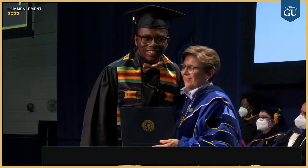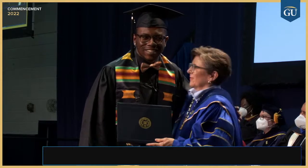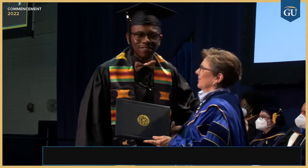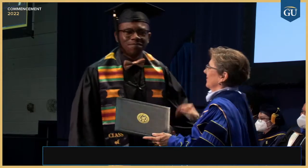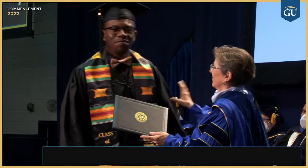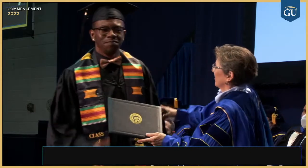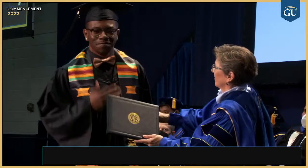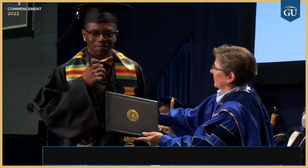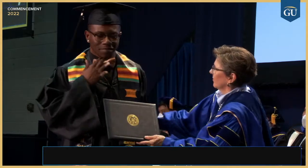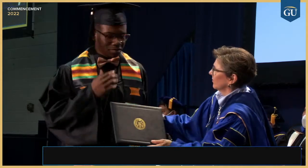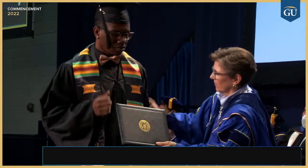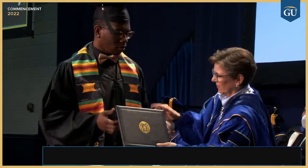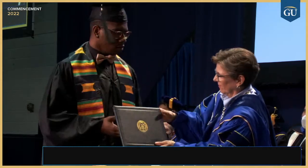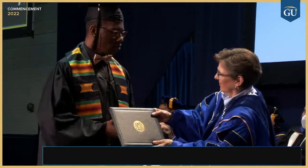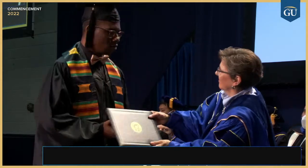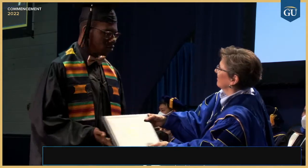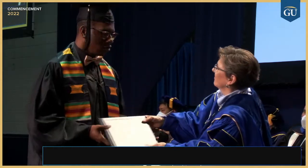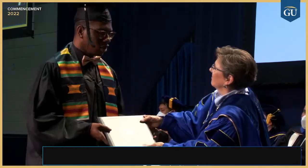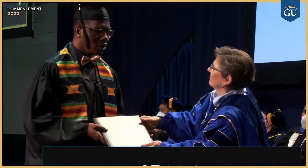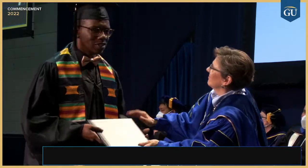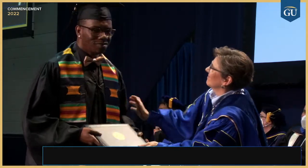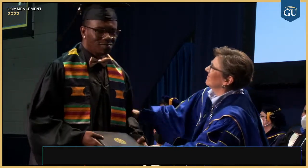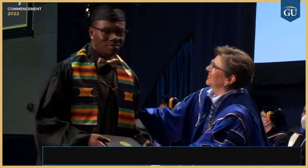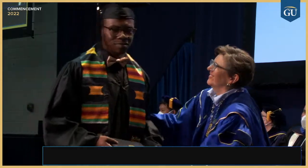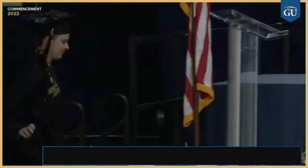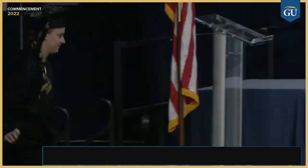Nicole Willard, Bachelor of Science.